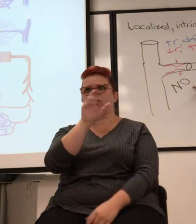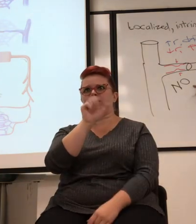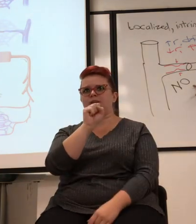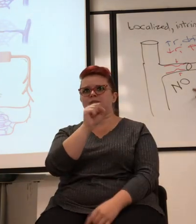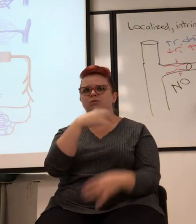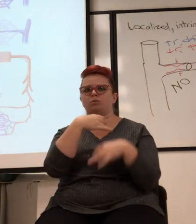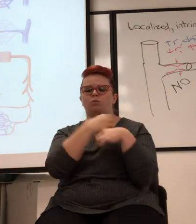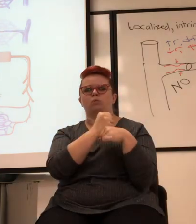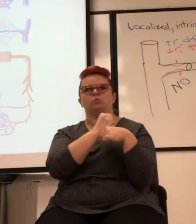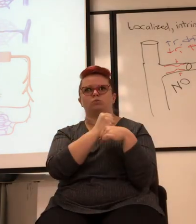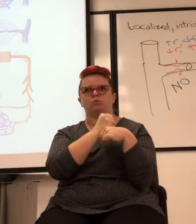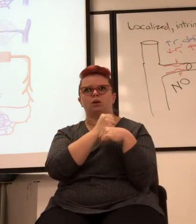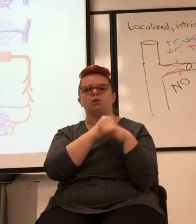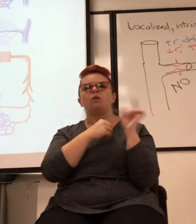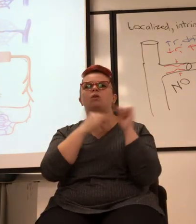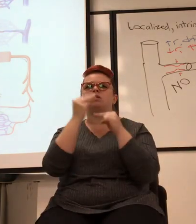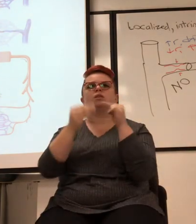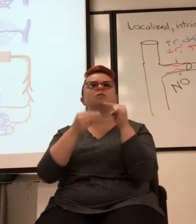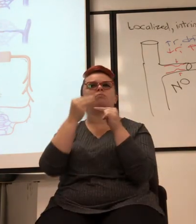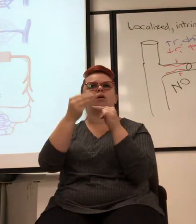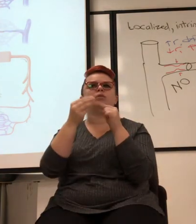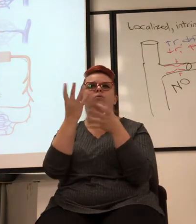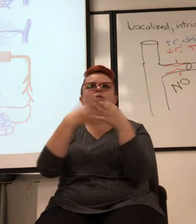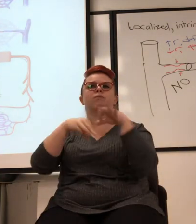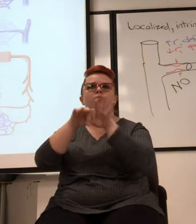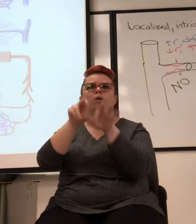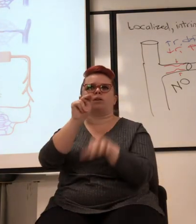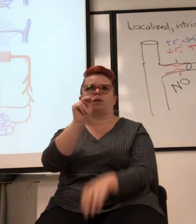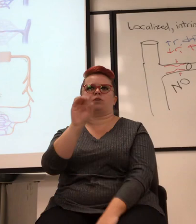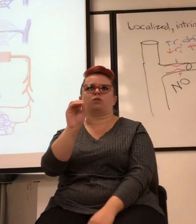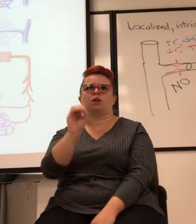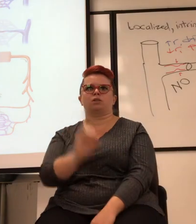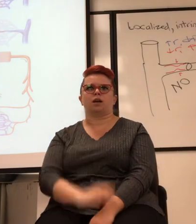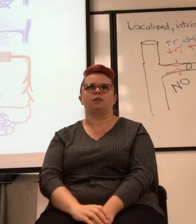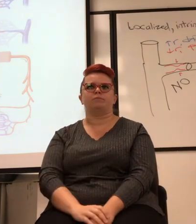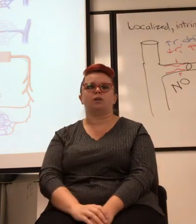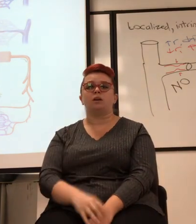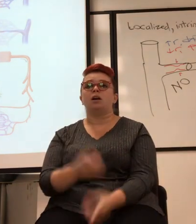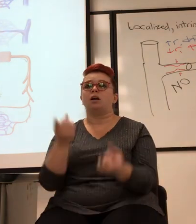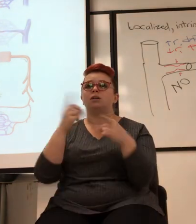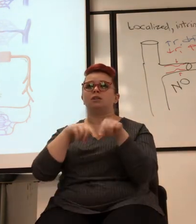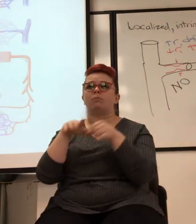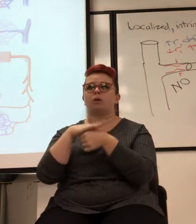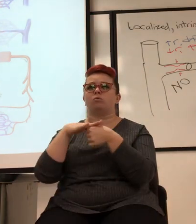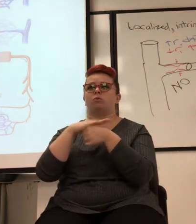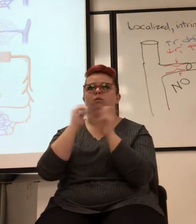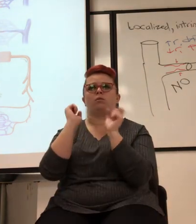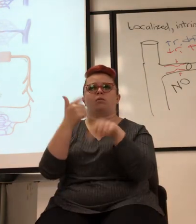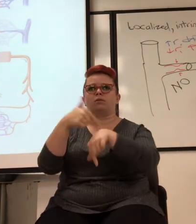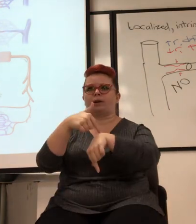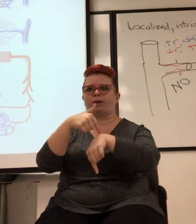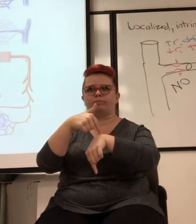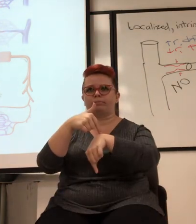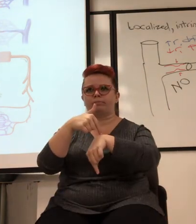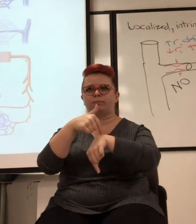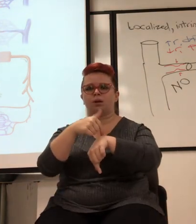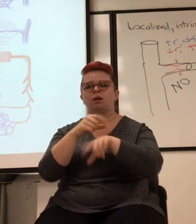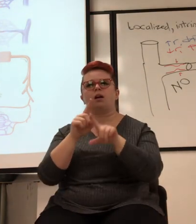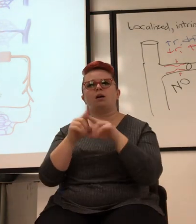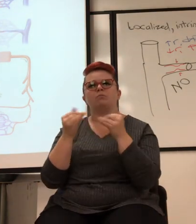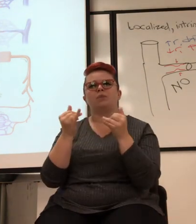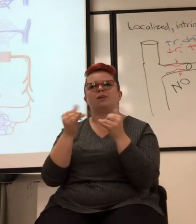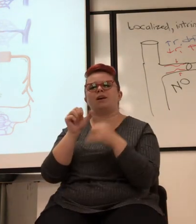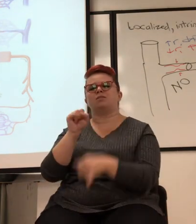the one molecule I think is important. So anyways, this is happening locally all the time, but let's talk about a